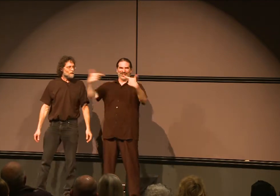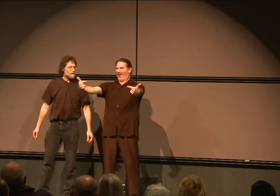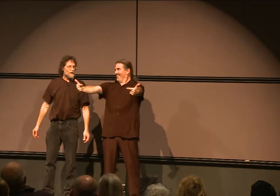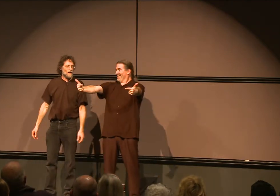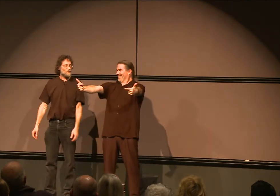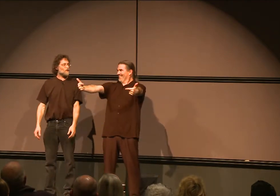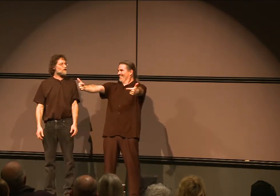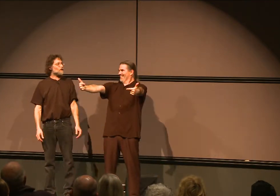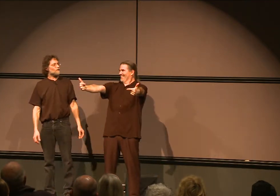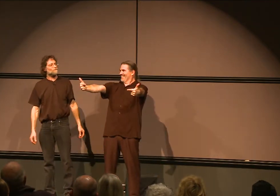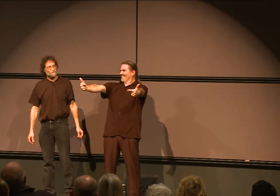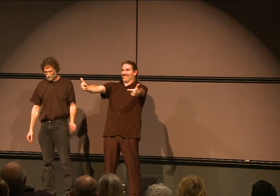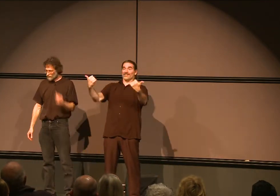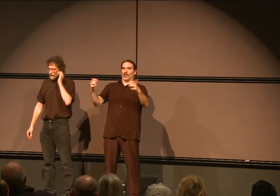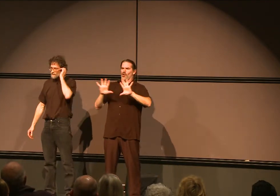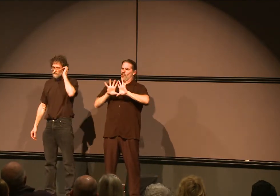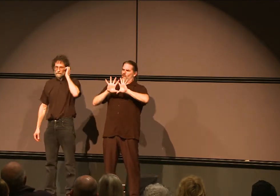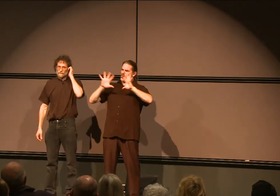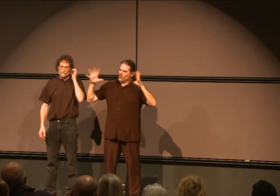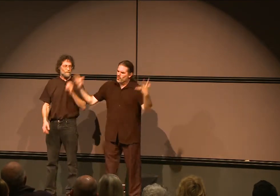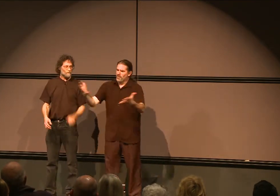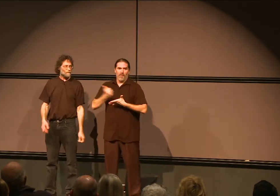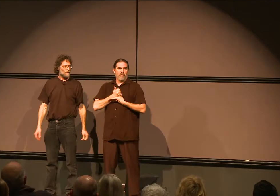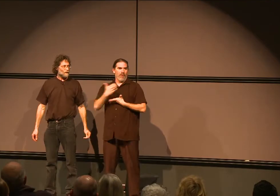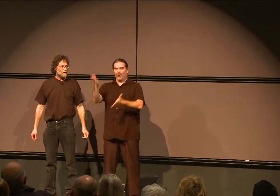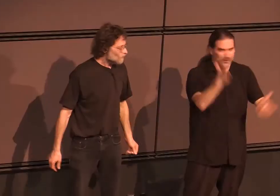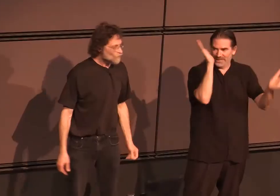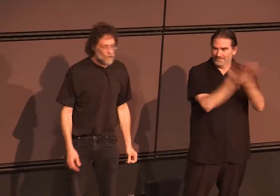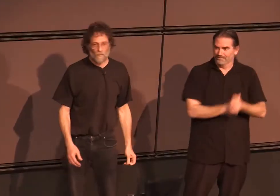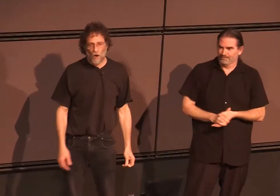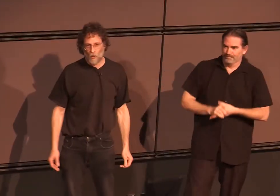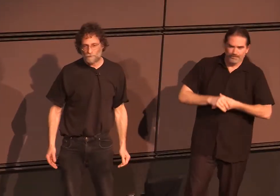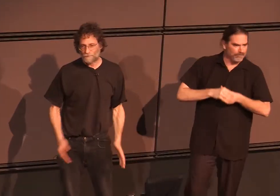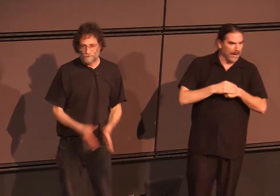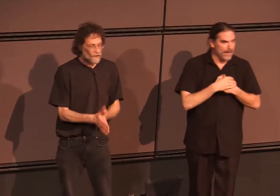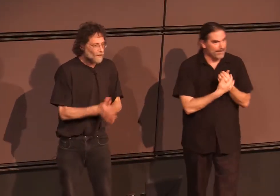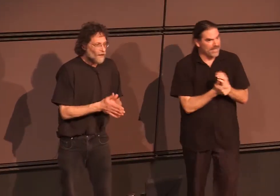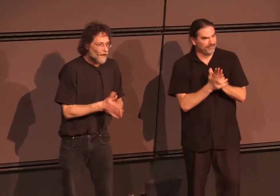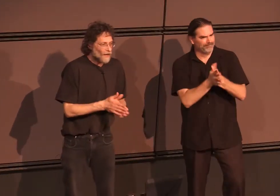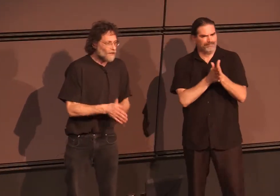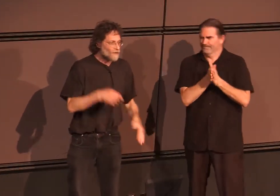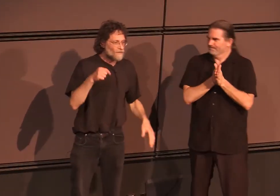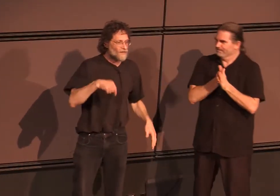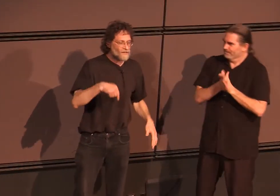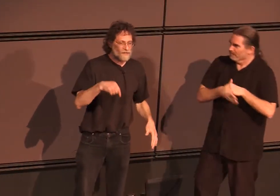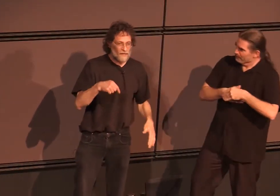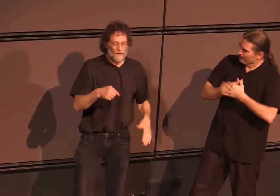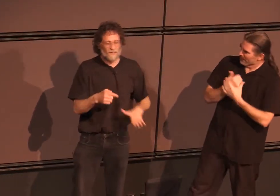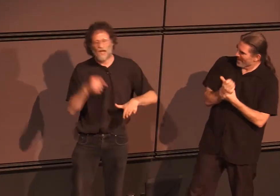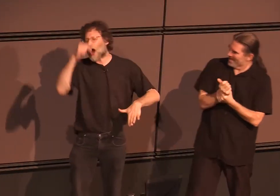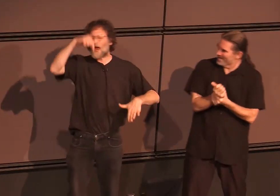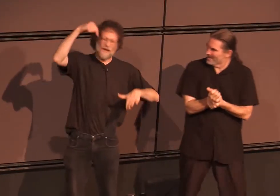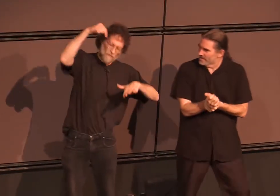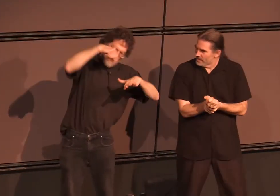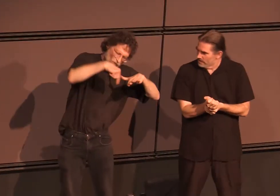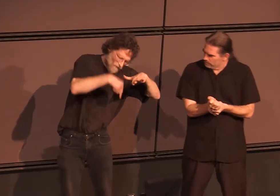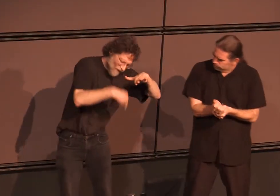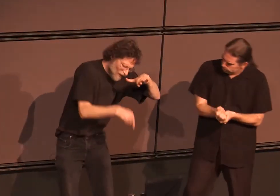Now it's your turn. Yes. Group poem. And this is a